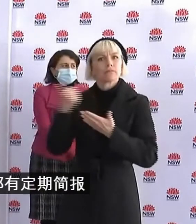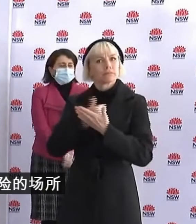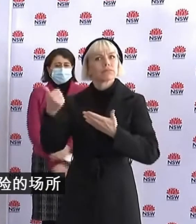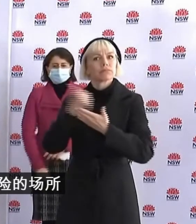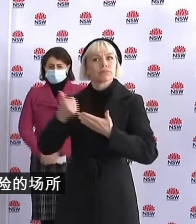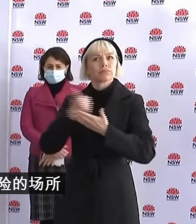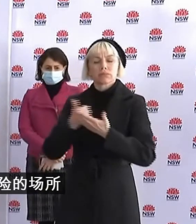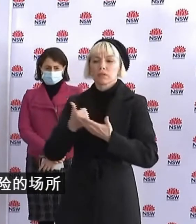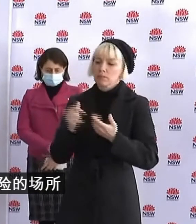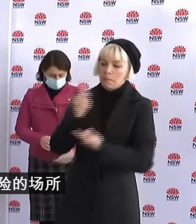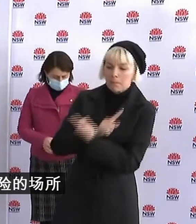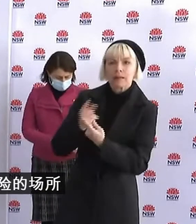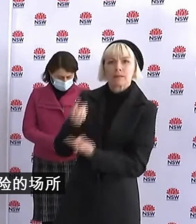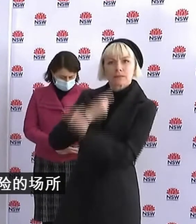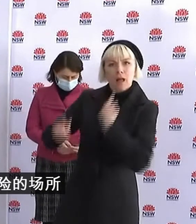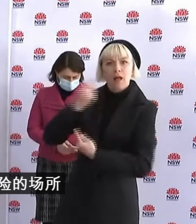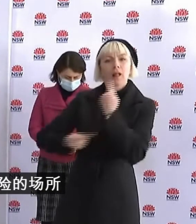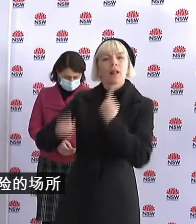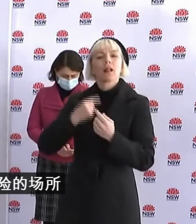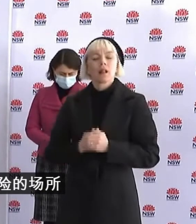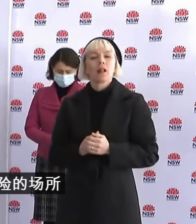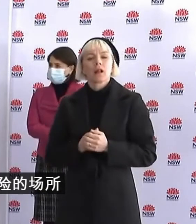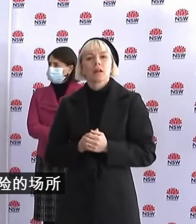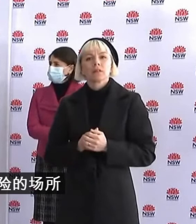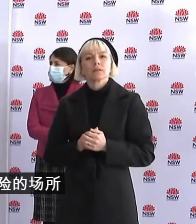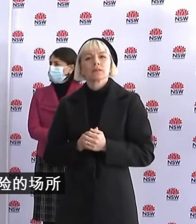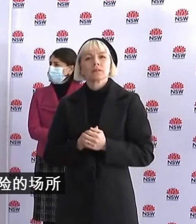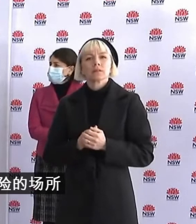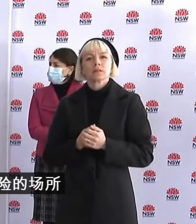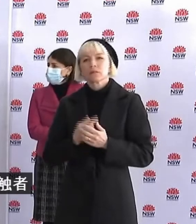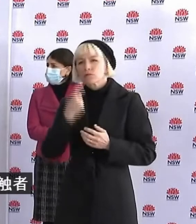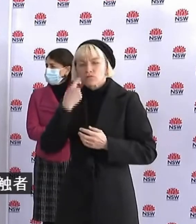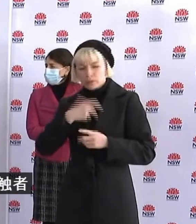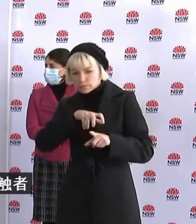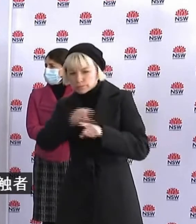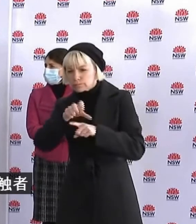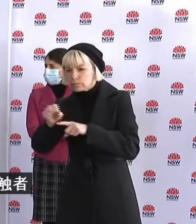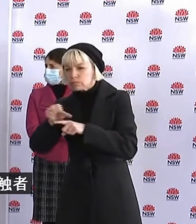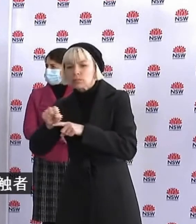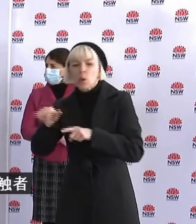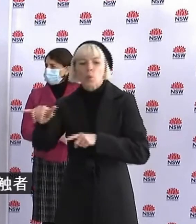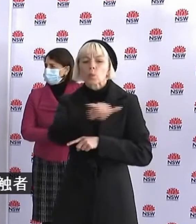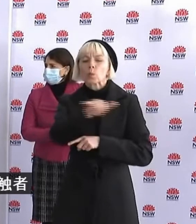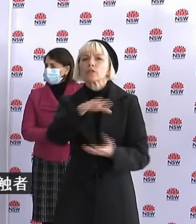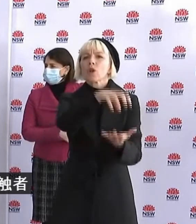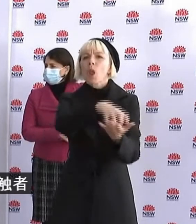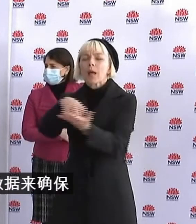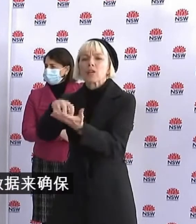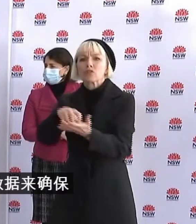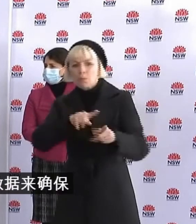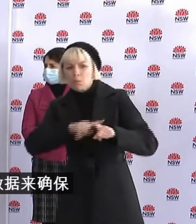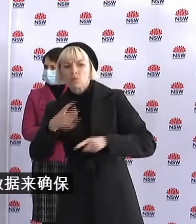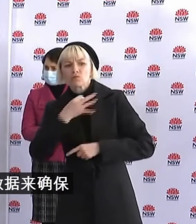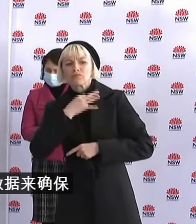throughout the day to make sure that we're prioritising those most at-risk venues and close contacts who need to be contacted,